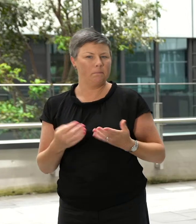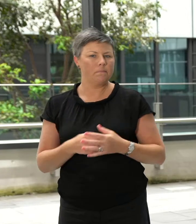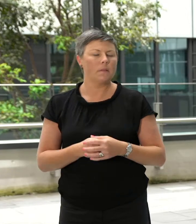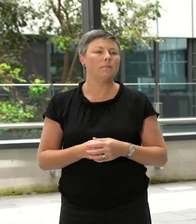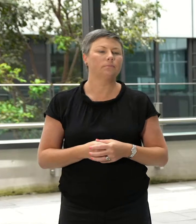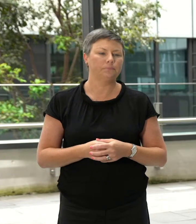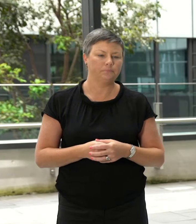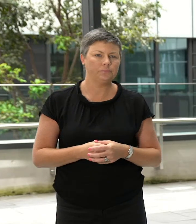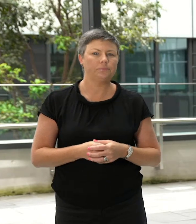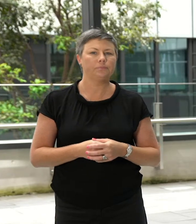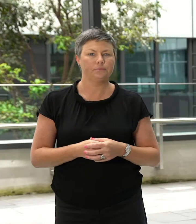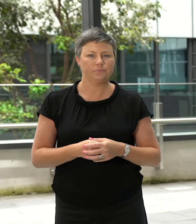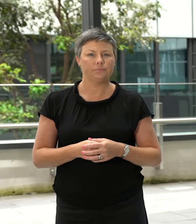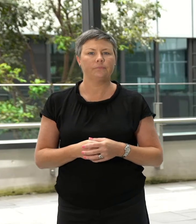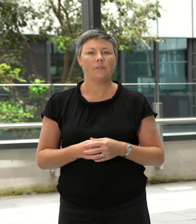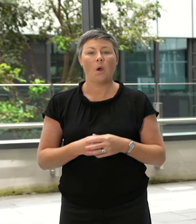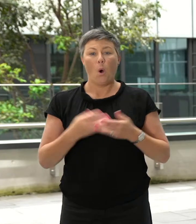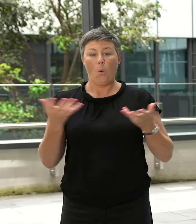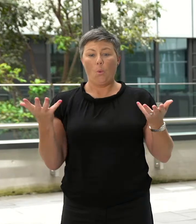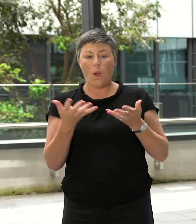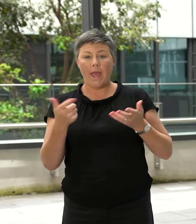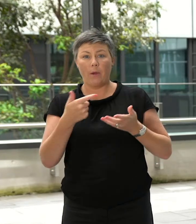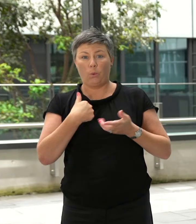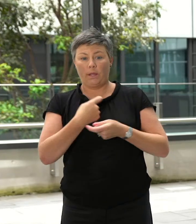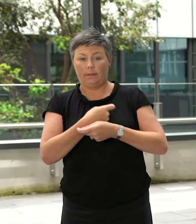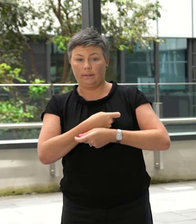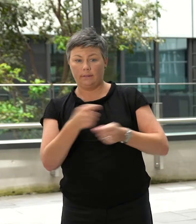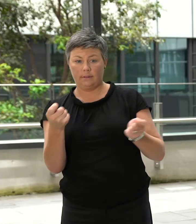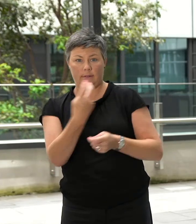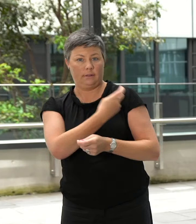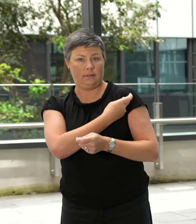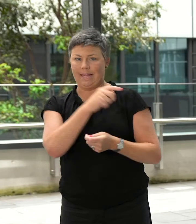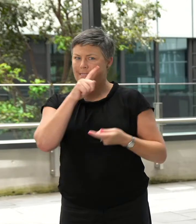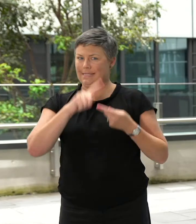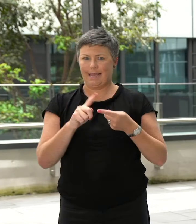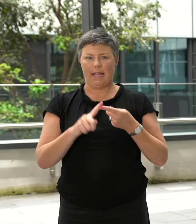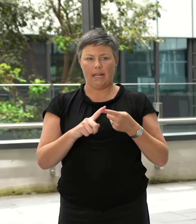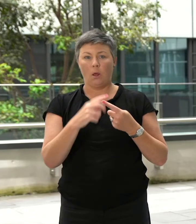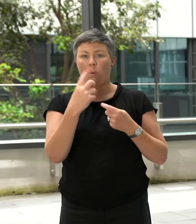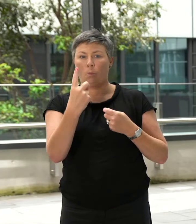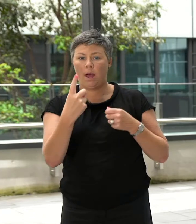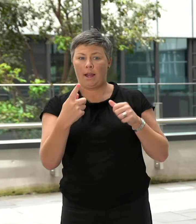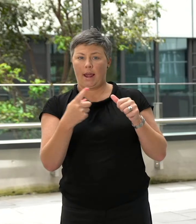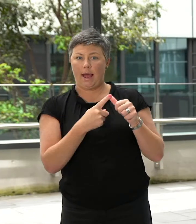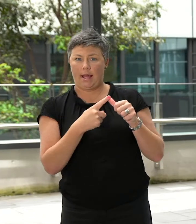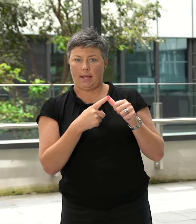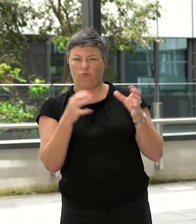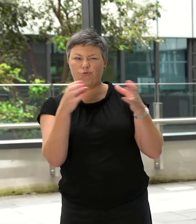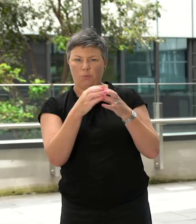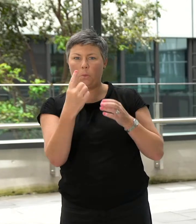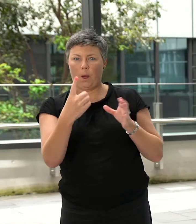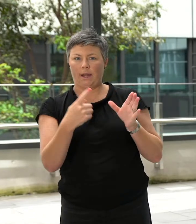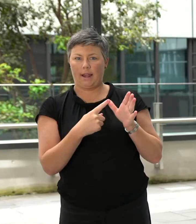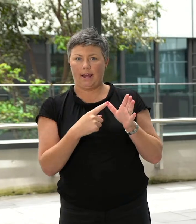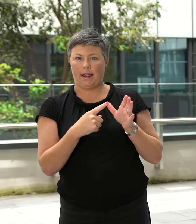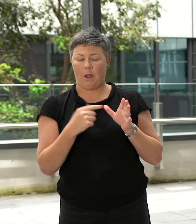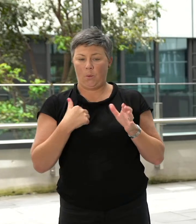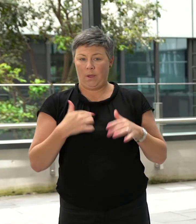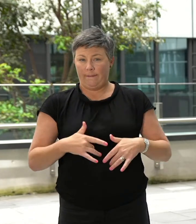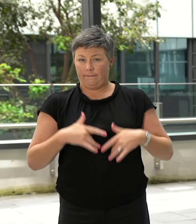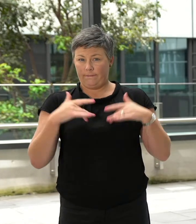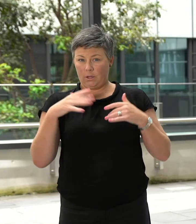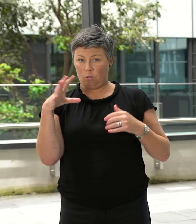So in all of our hubs, we are continuing to roll out 1A, and we will have 1A completed. Our target is